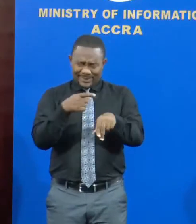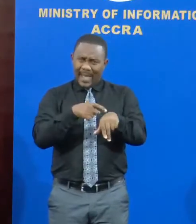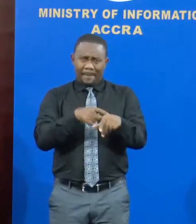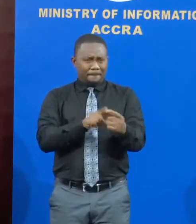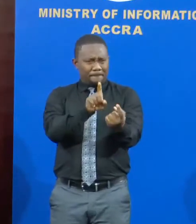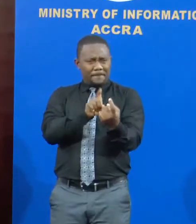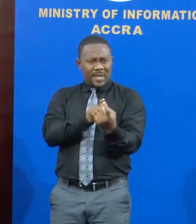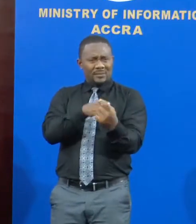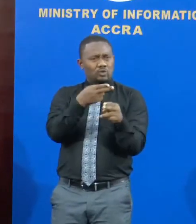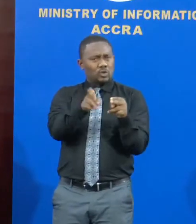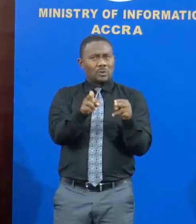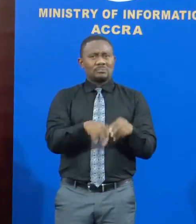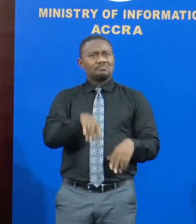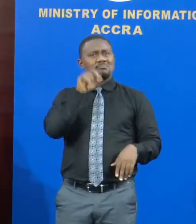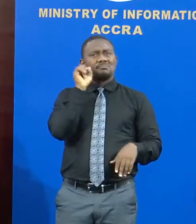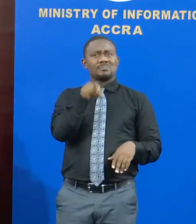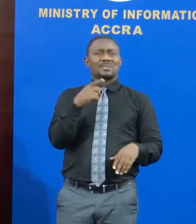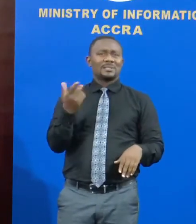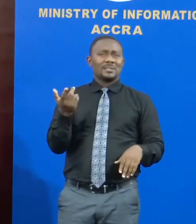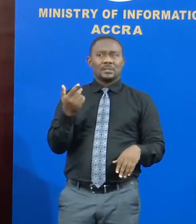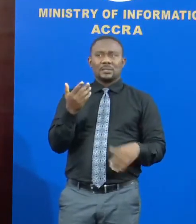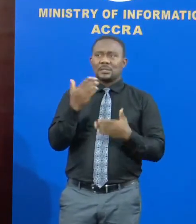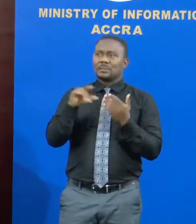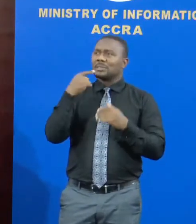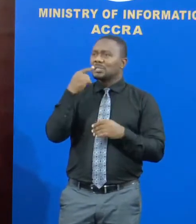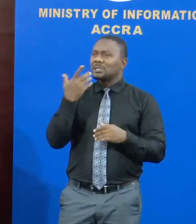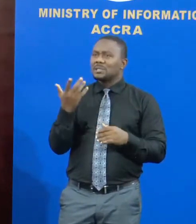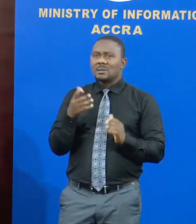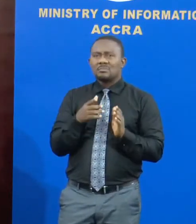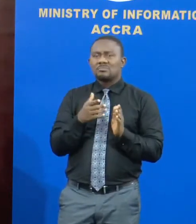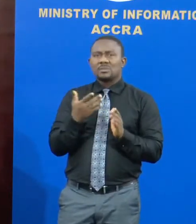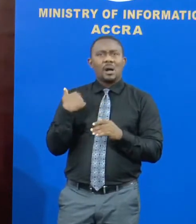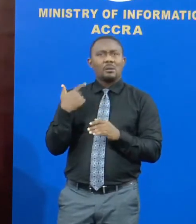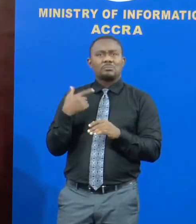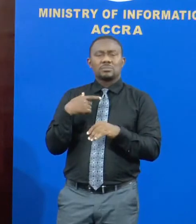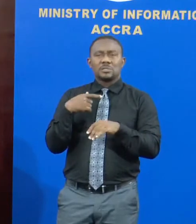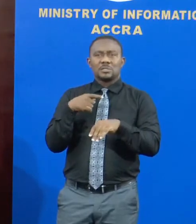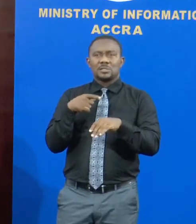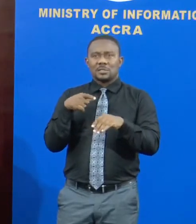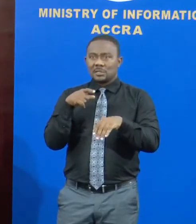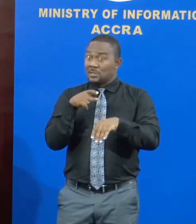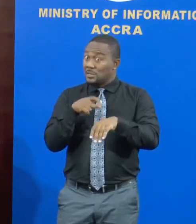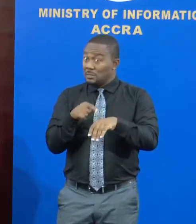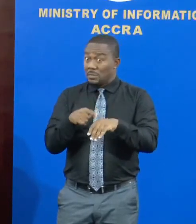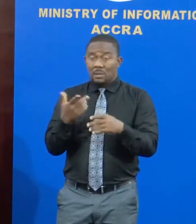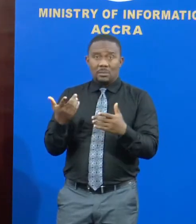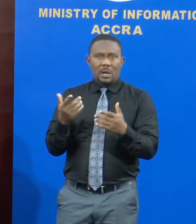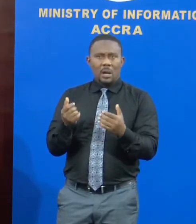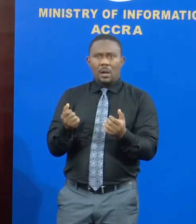Somebody asked the question as to if they do it, how long does it take to get it done?